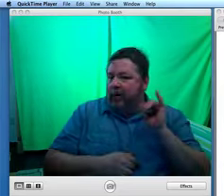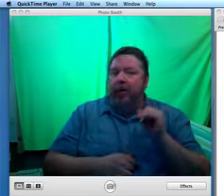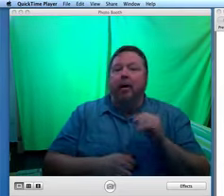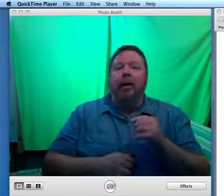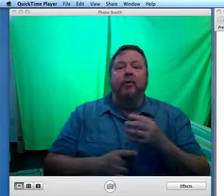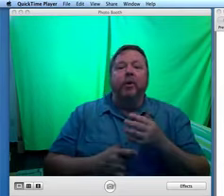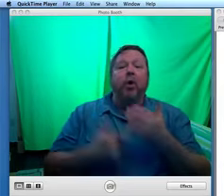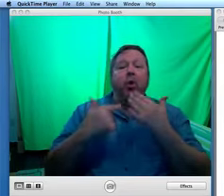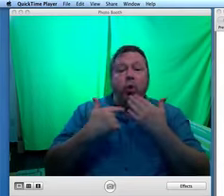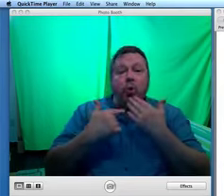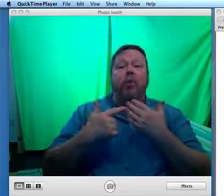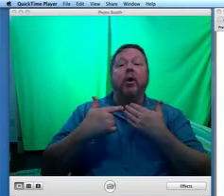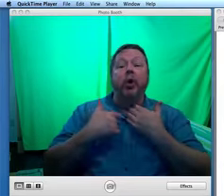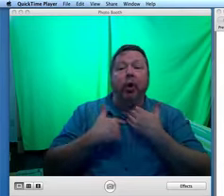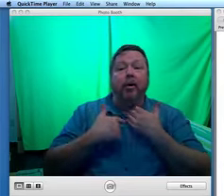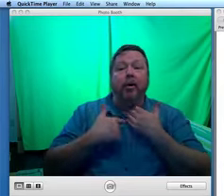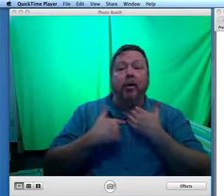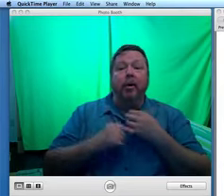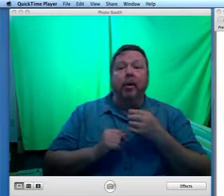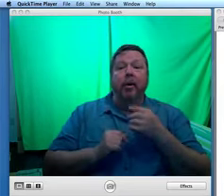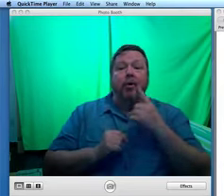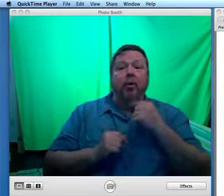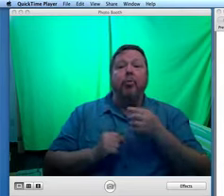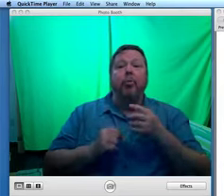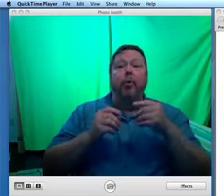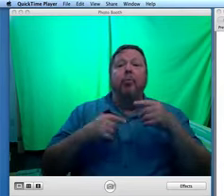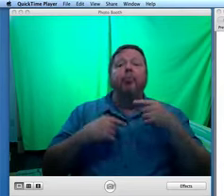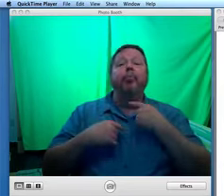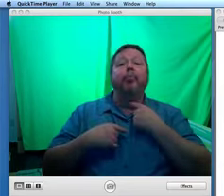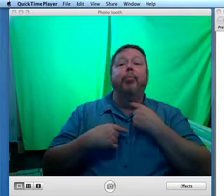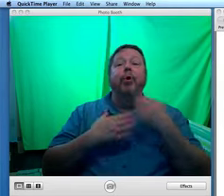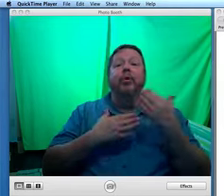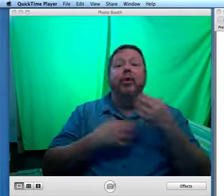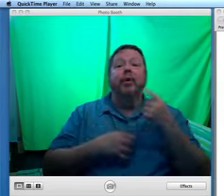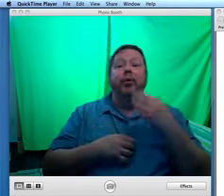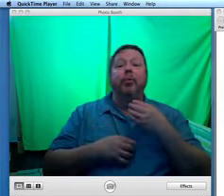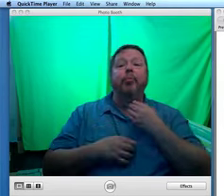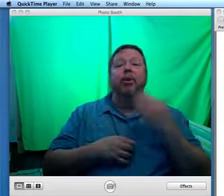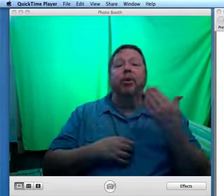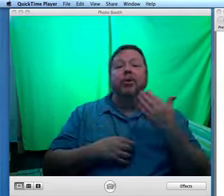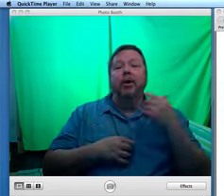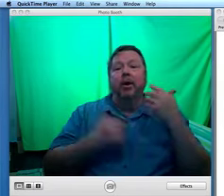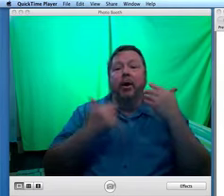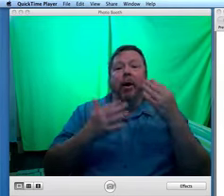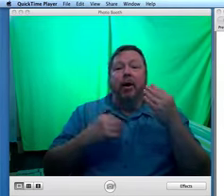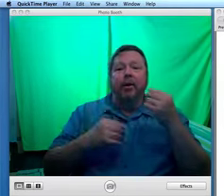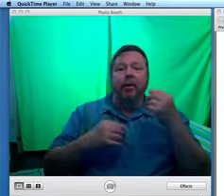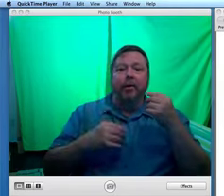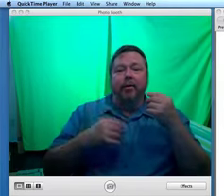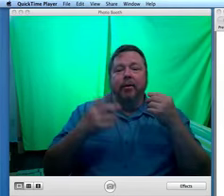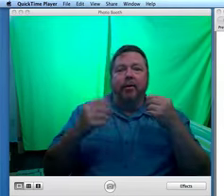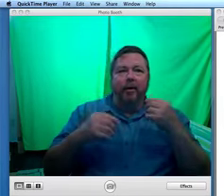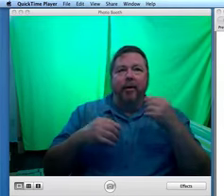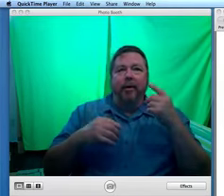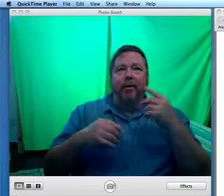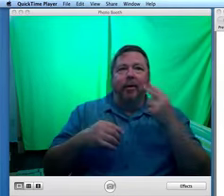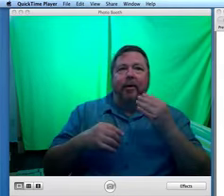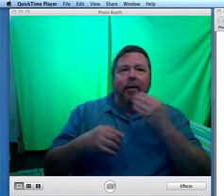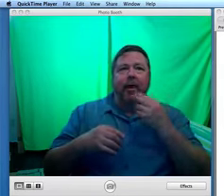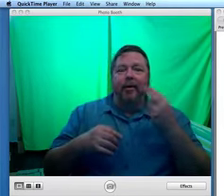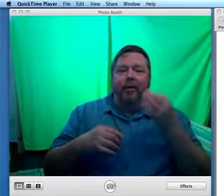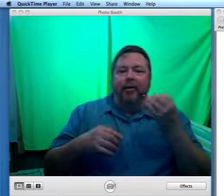like? Is it an oo or an Do you put your butt on